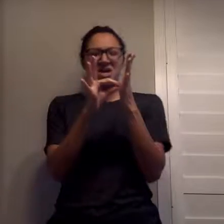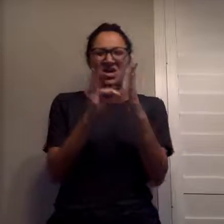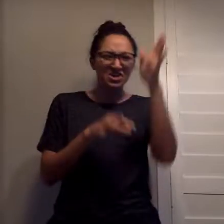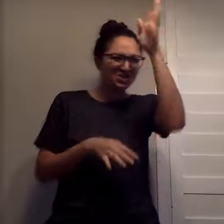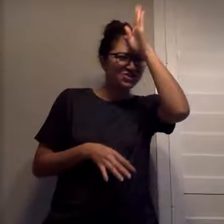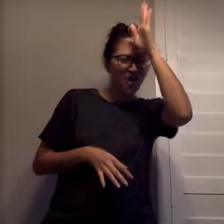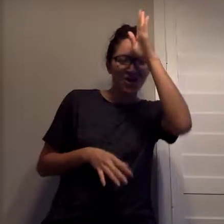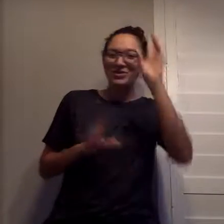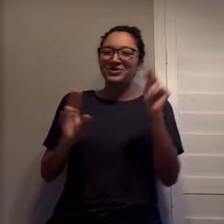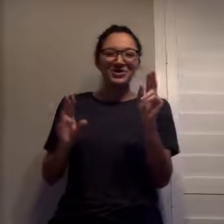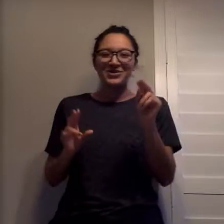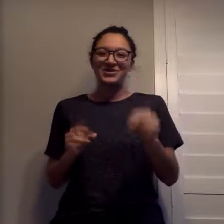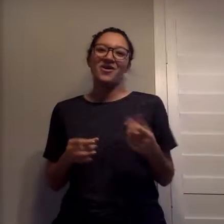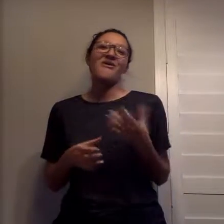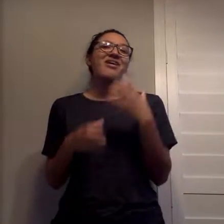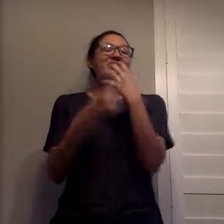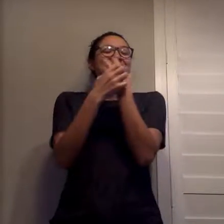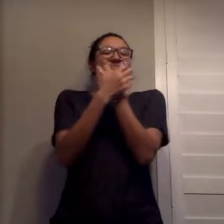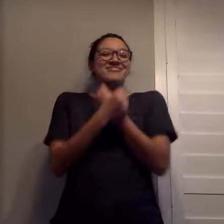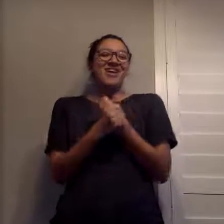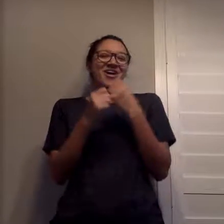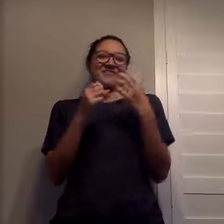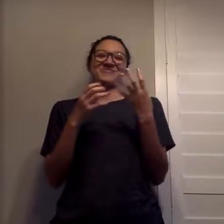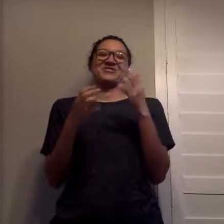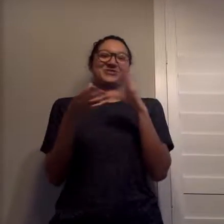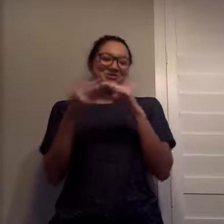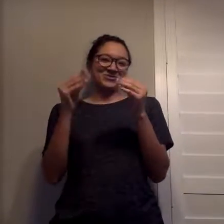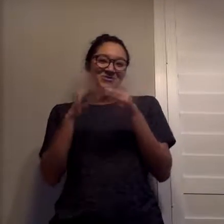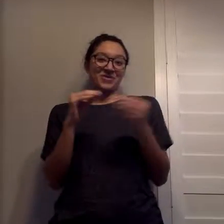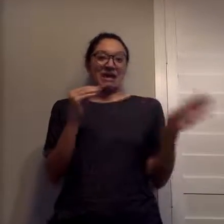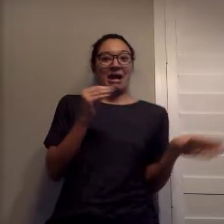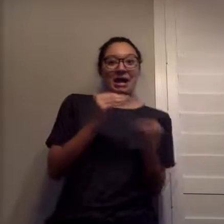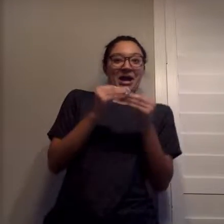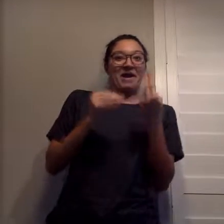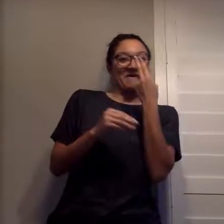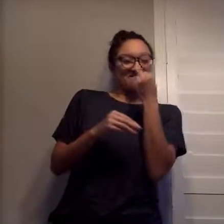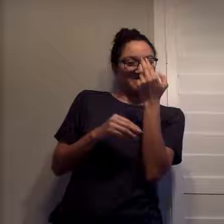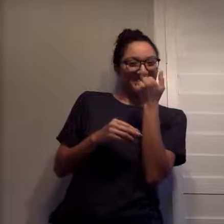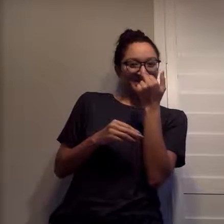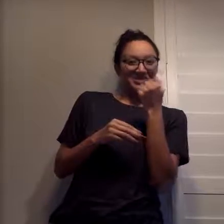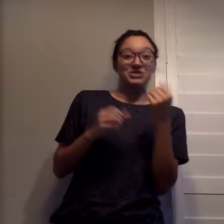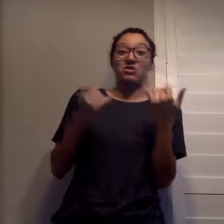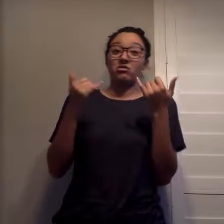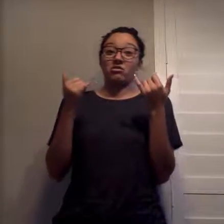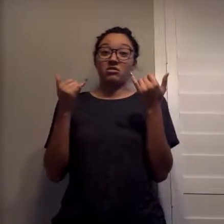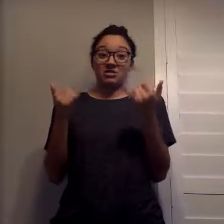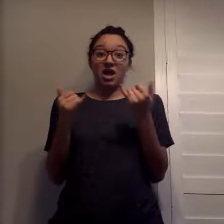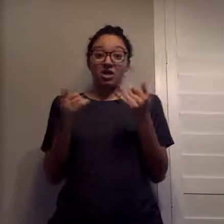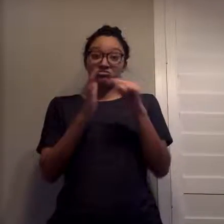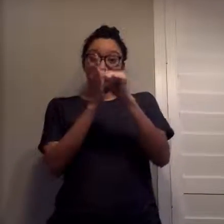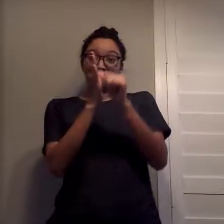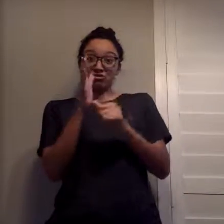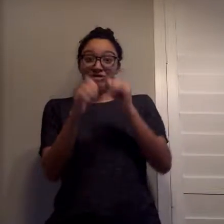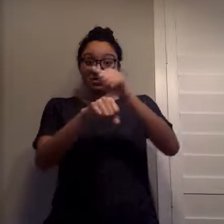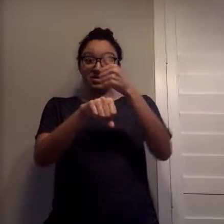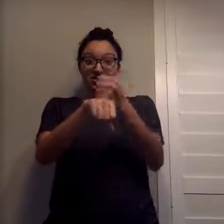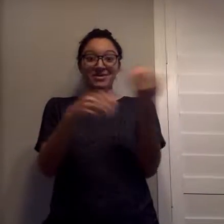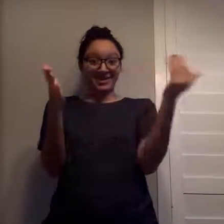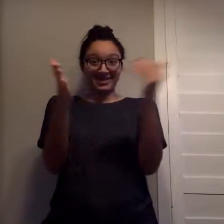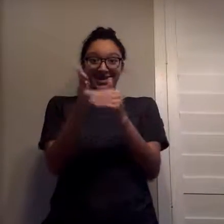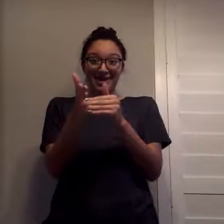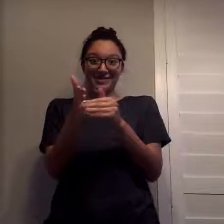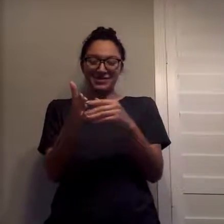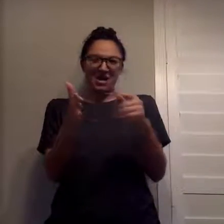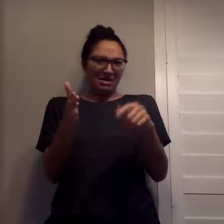epilogue. Now I was weight-bearing again, I could reschedule that surgery, get the spine out, but I didn't